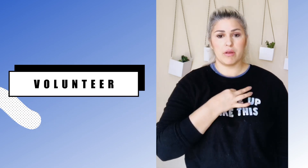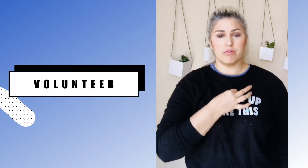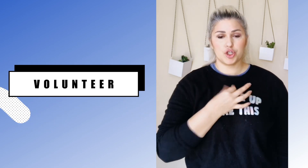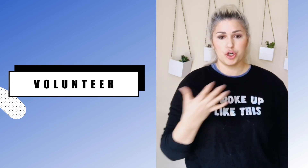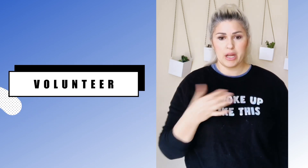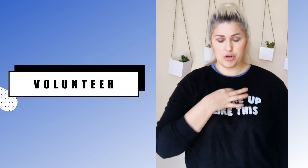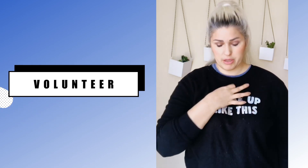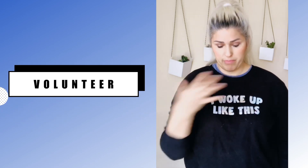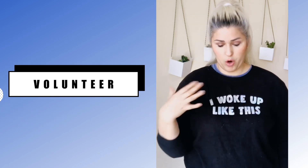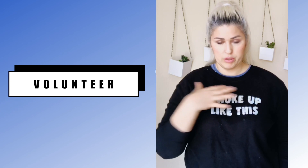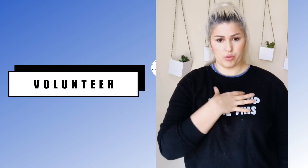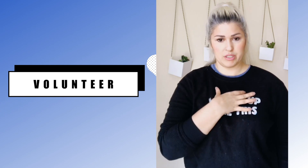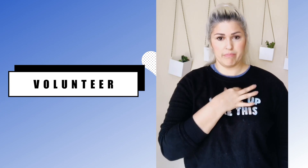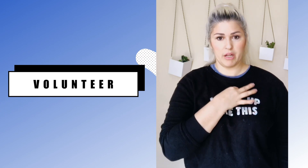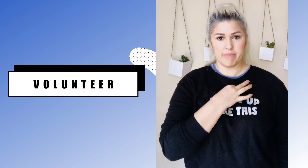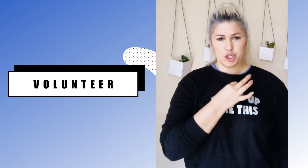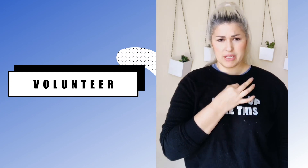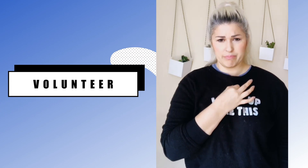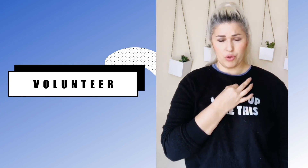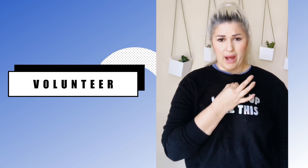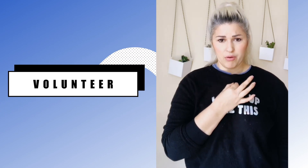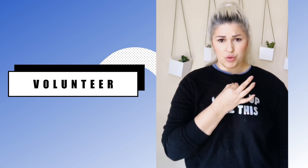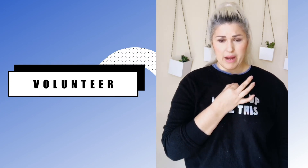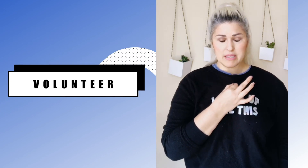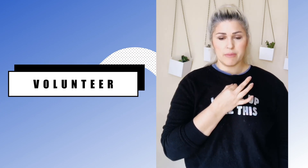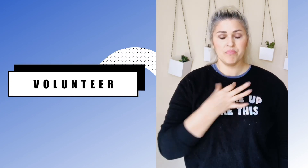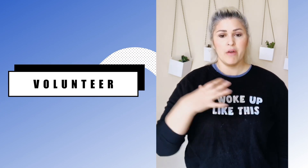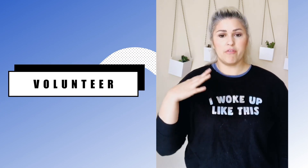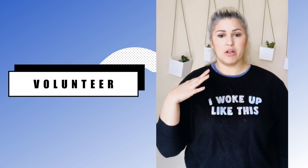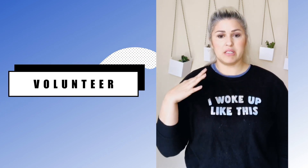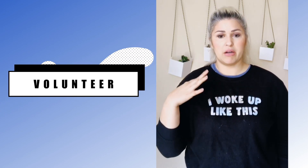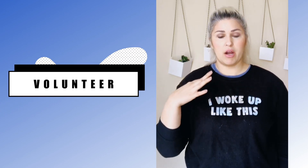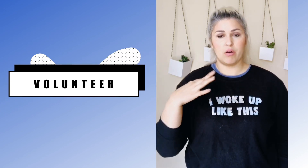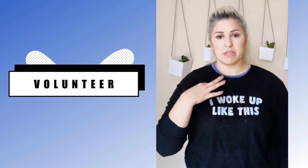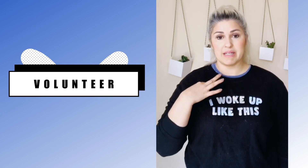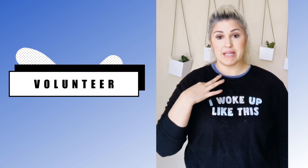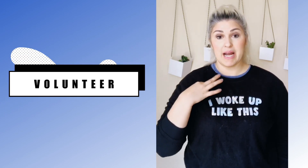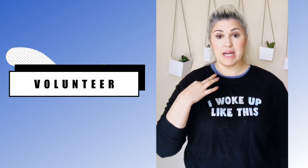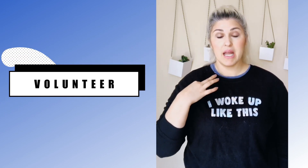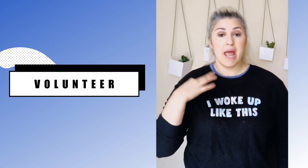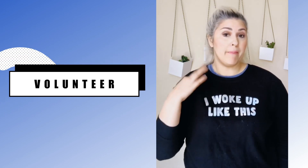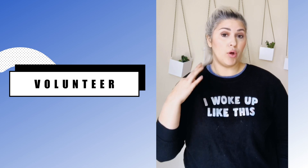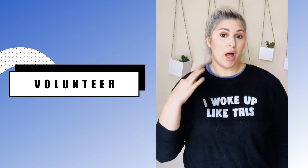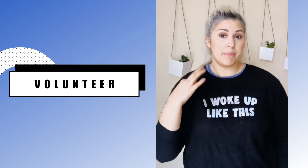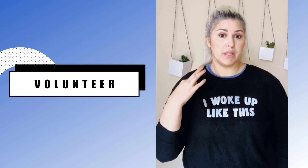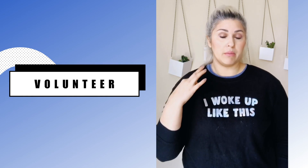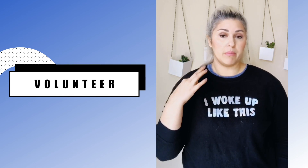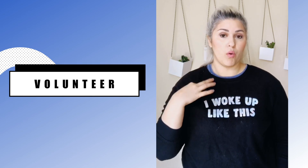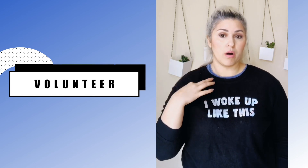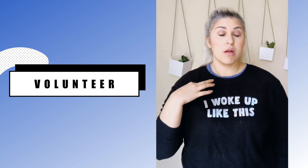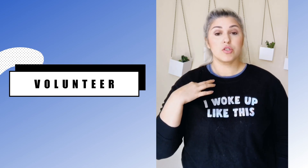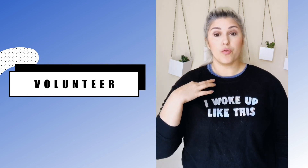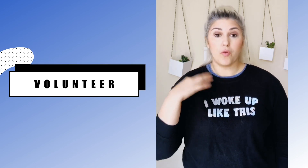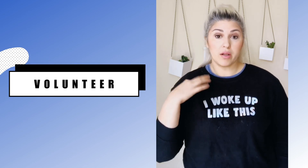out. Shirt, I usually go towards the middle of my chest and pull out twice. For volunteer, I go to my side and pull up a little